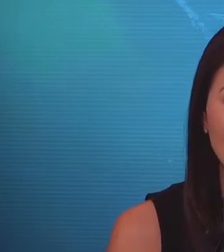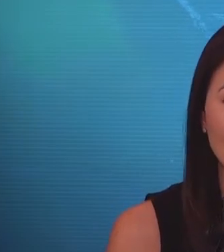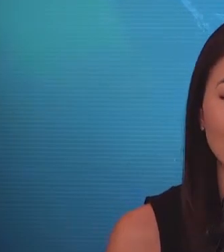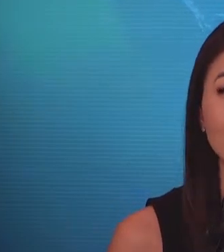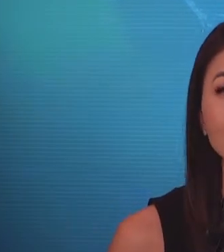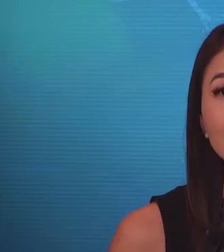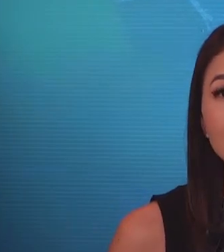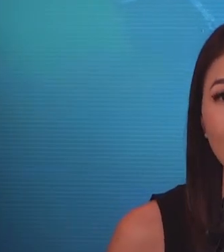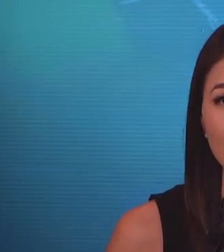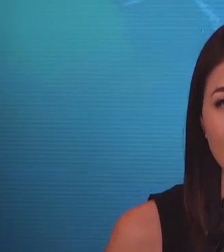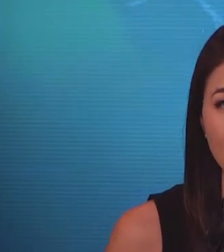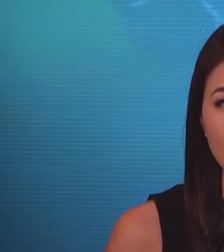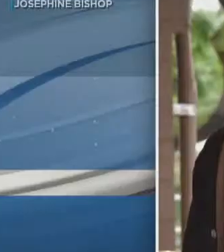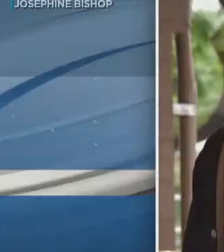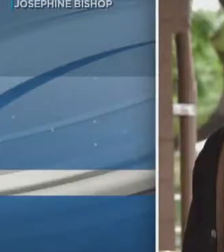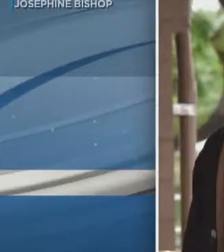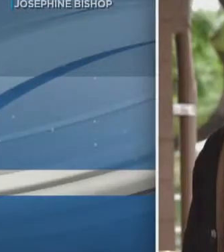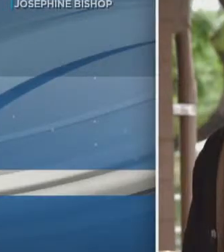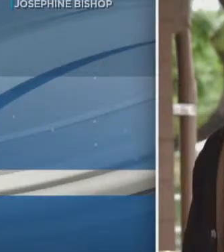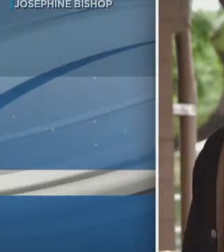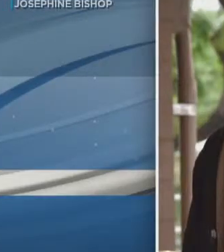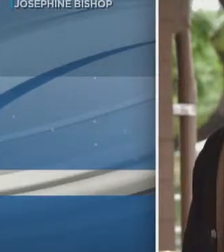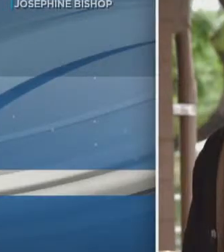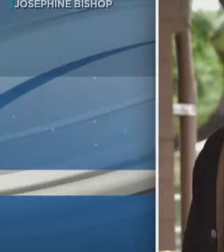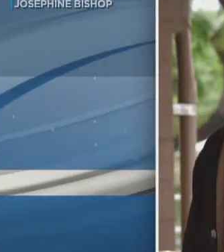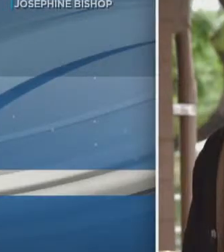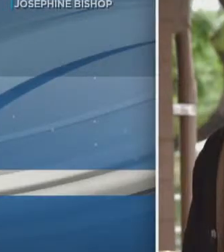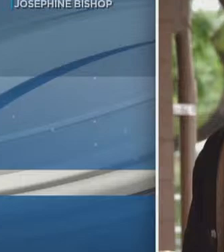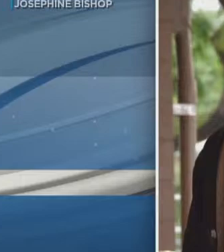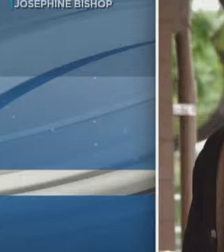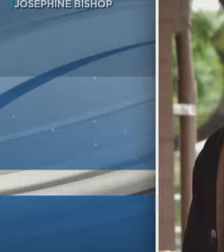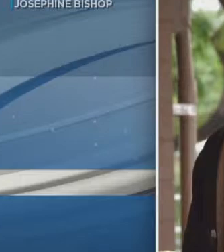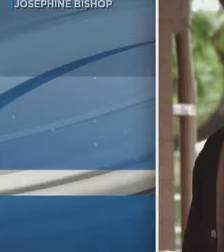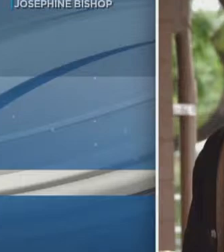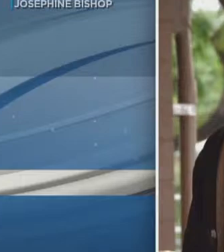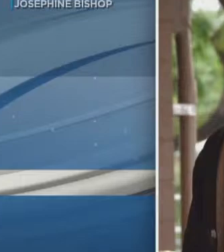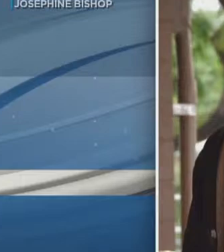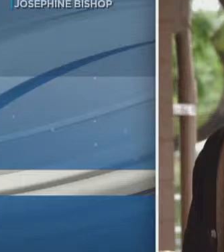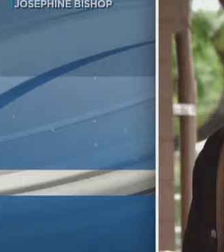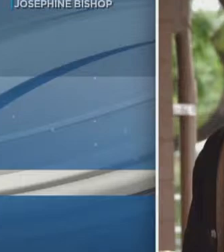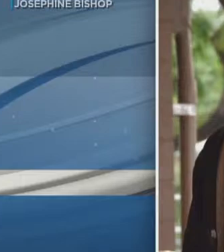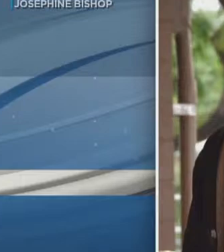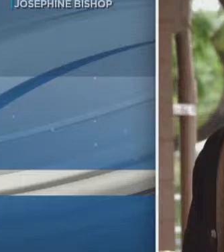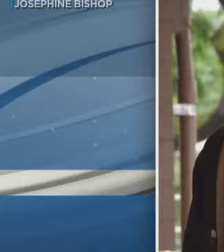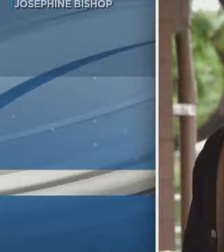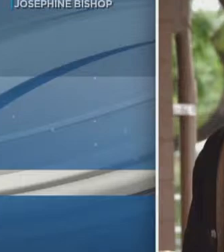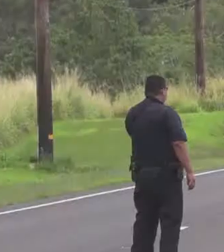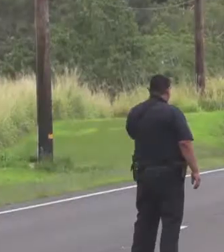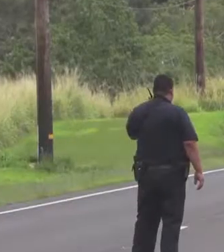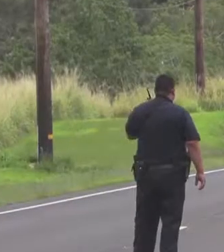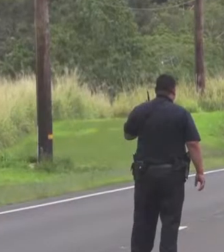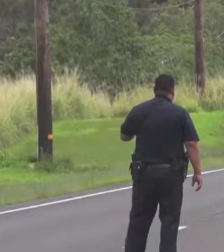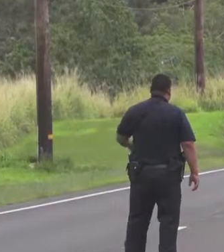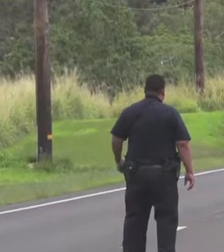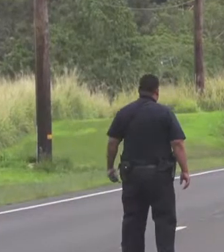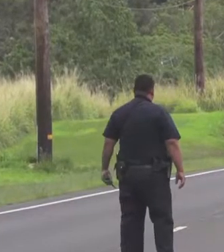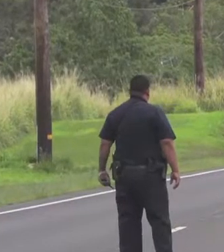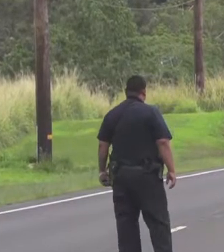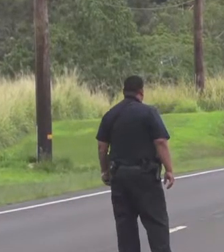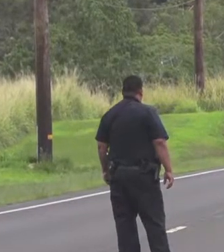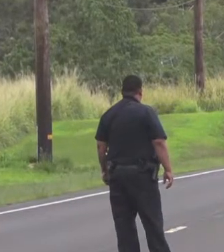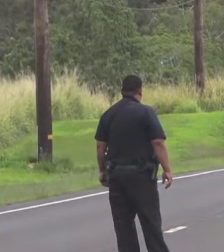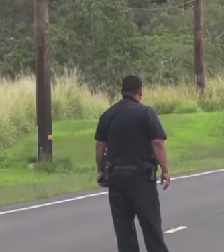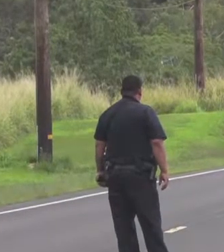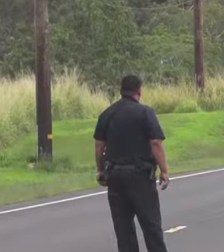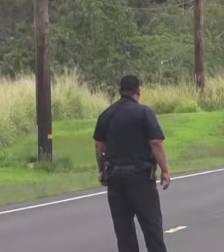Kona, where the incident started. Loved ones identified the suspect shot and killed as Kainoa Kahele Bishop. He was fatally shot